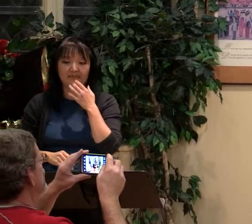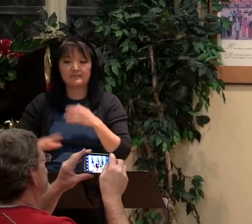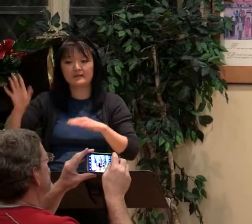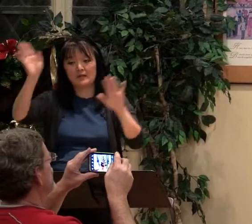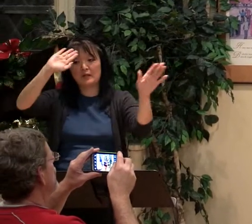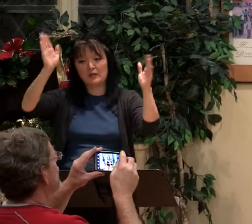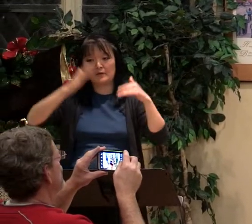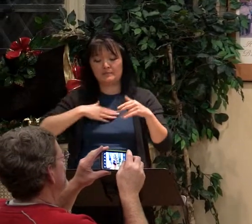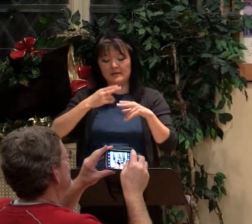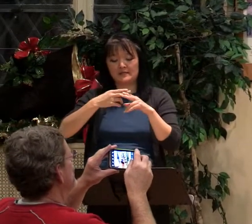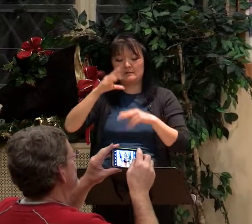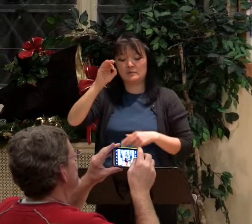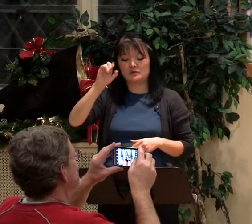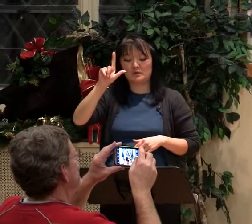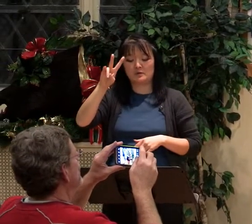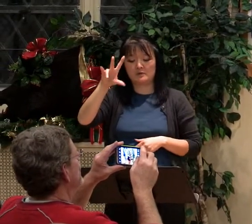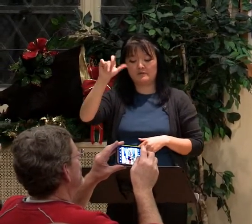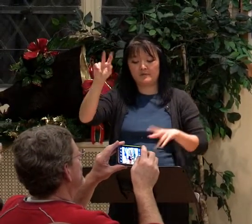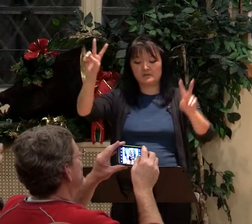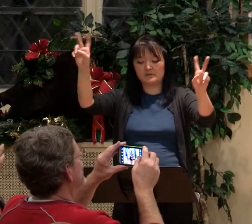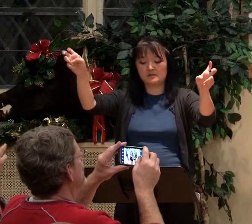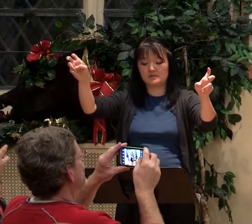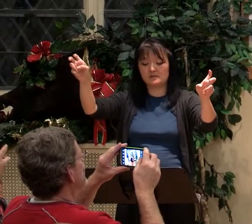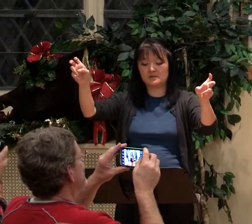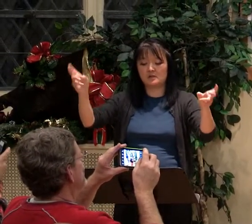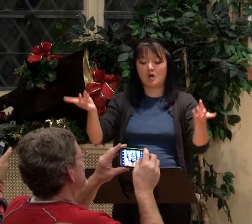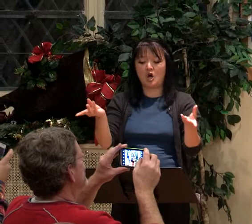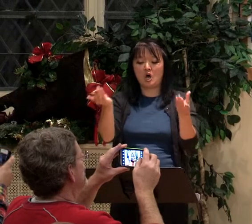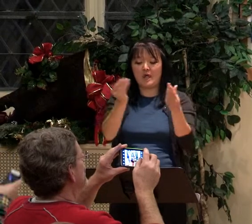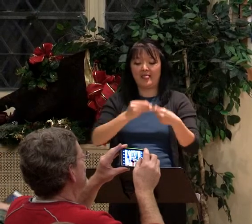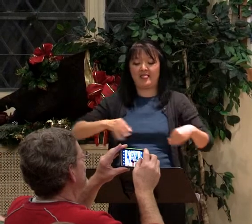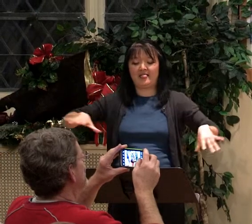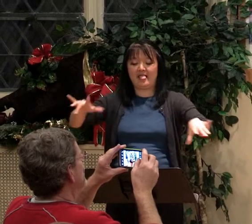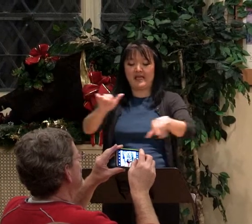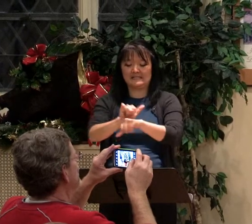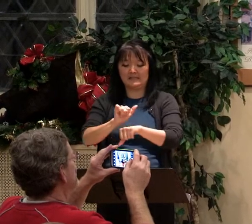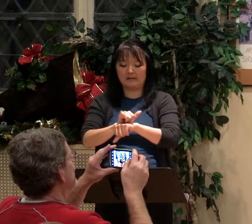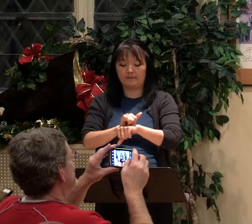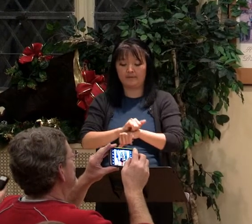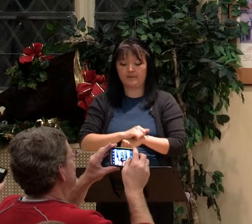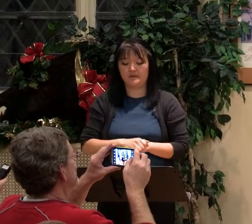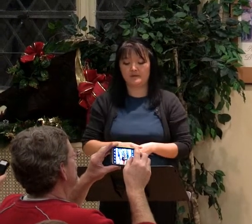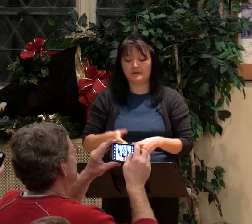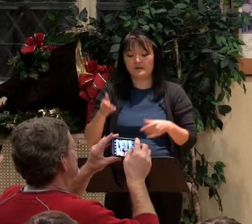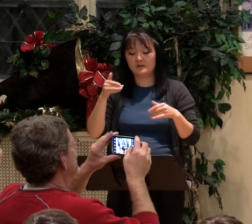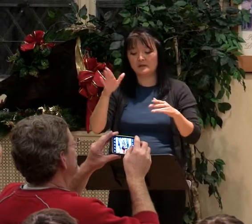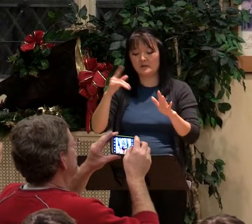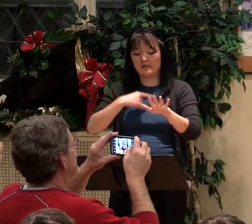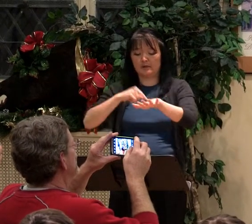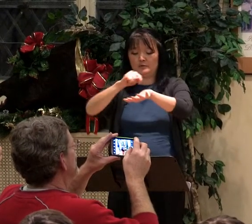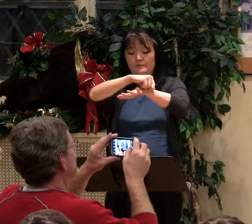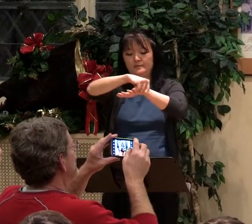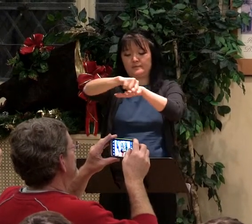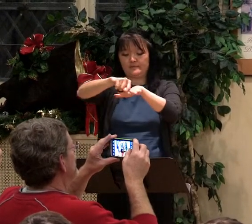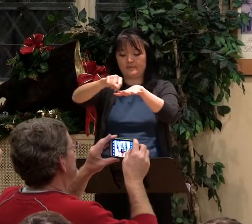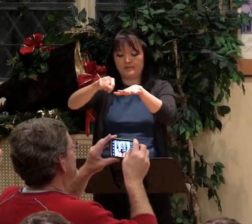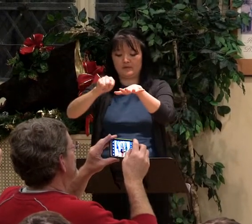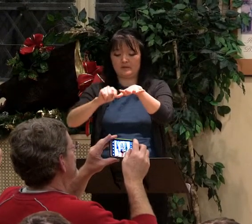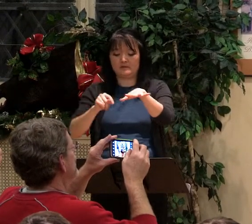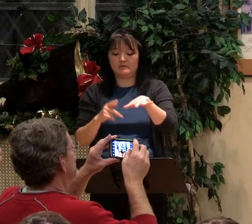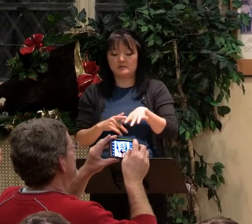Hi, my name is Olivia, and this piece is entitled Landscaping. You let me trace my thumbs over the sharpness